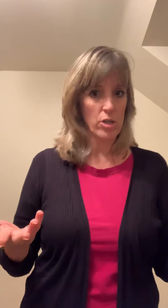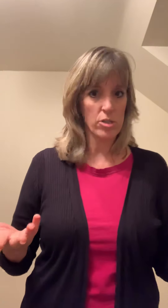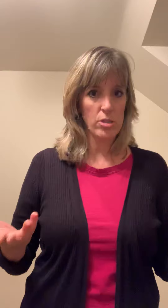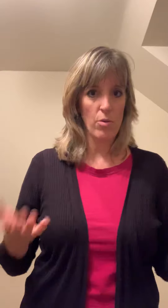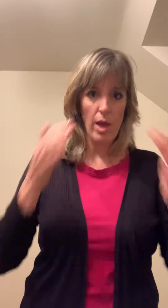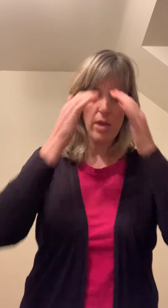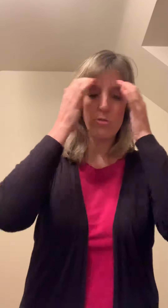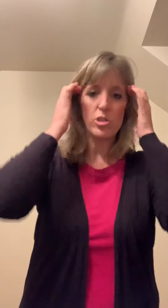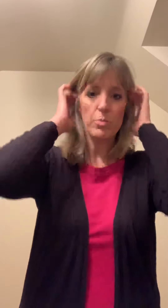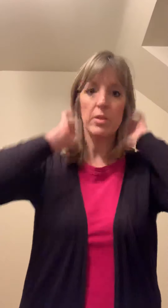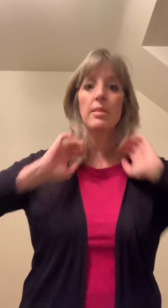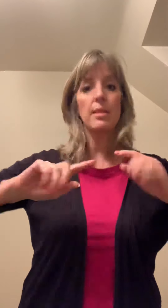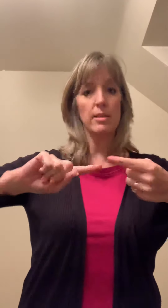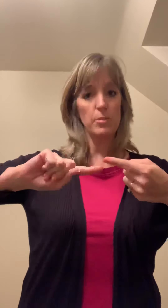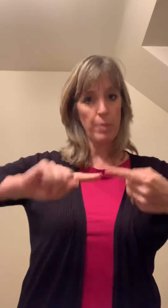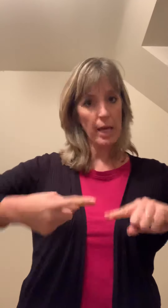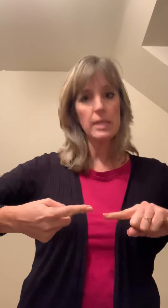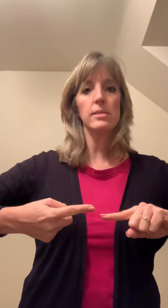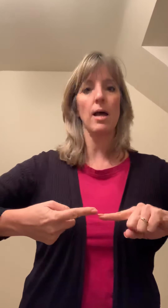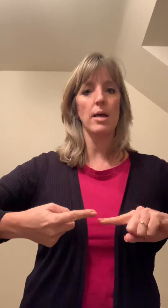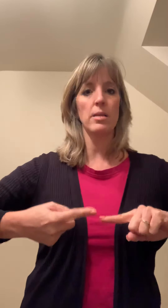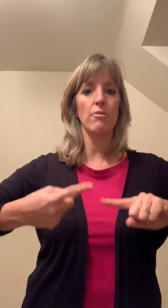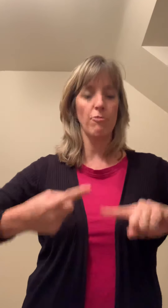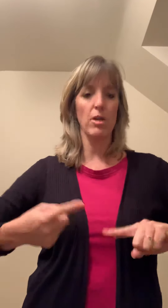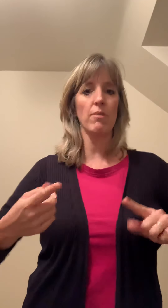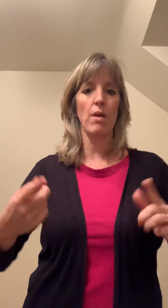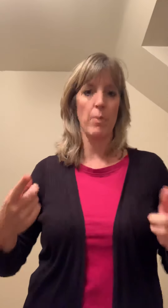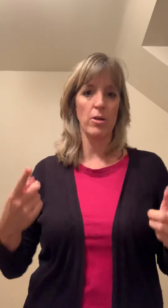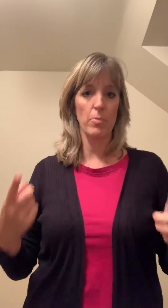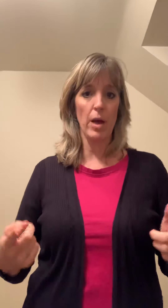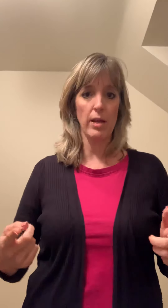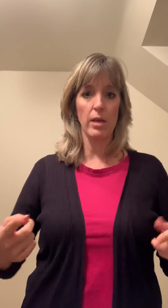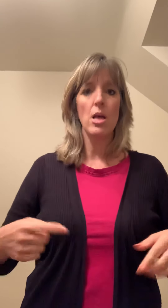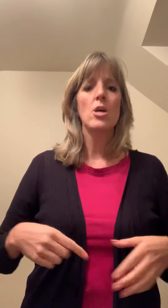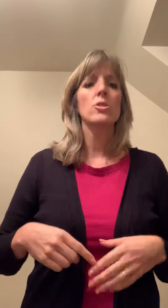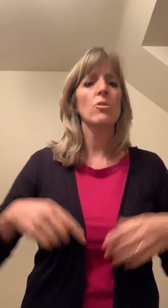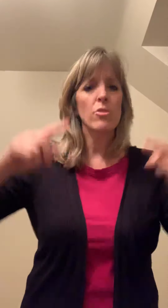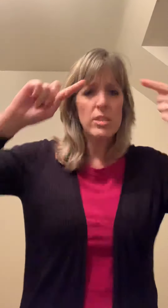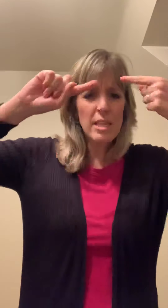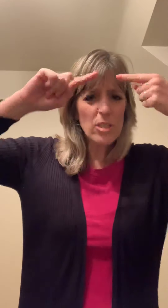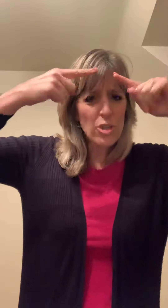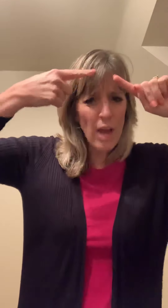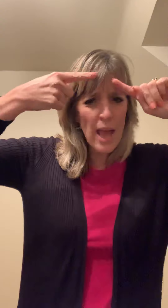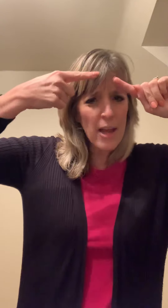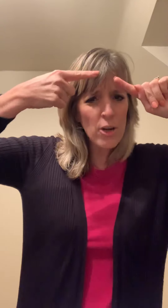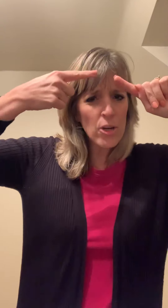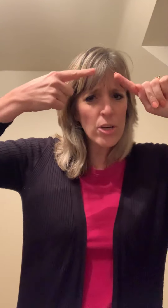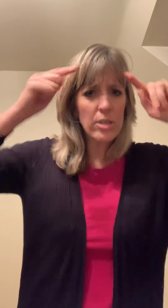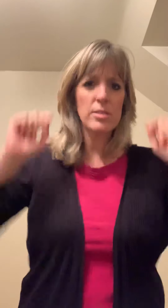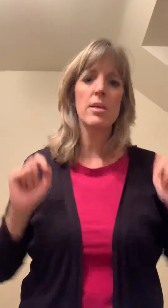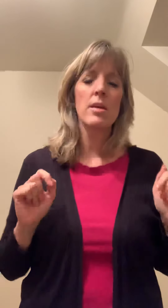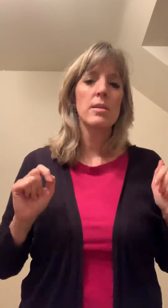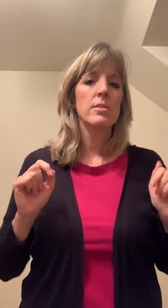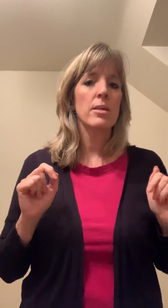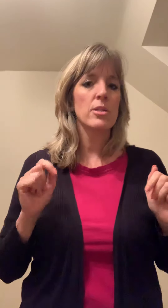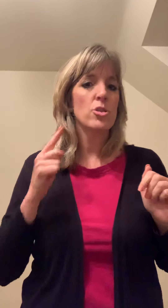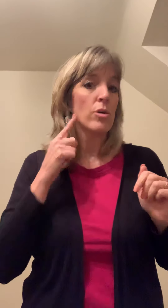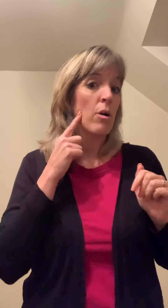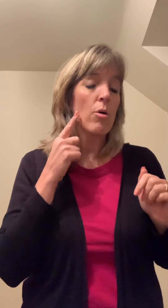hurts. Okay, you just put this pain sign in front of that part of your body. So you could say, does your head hurt? Or